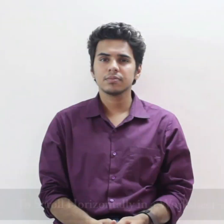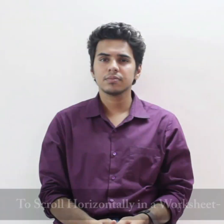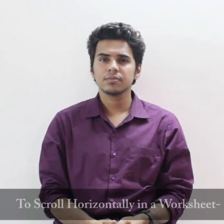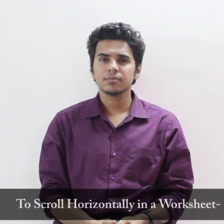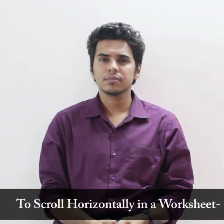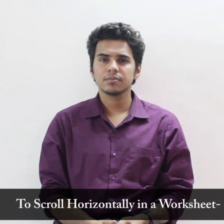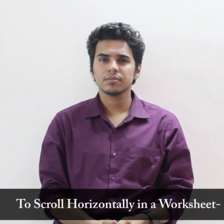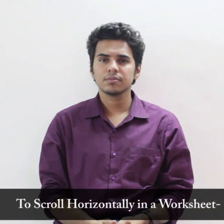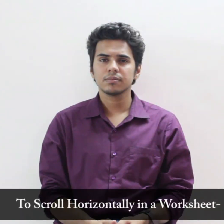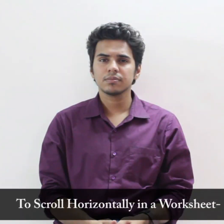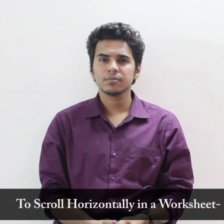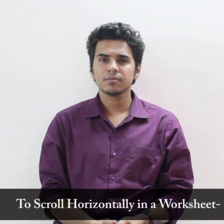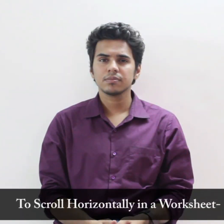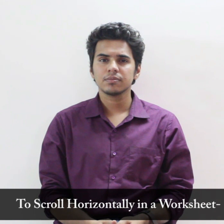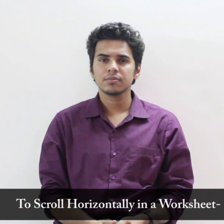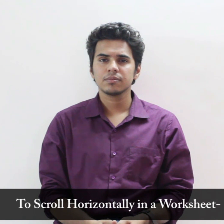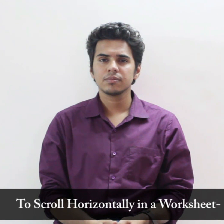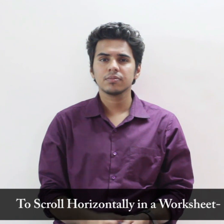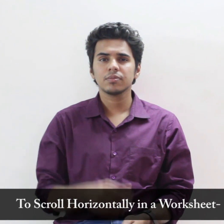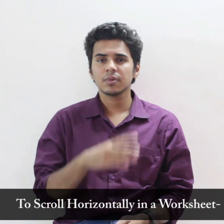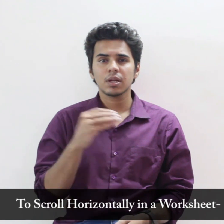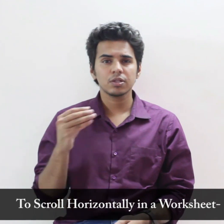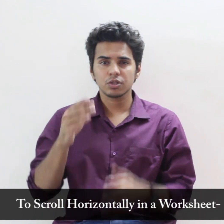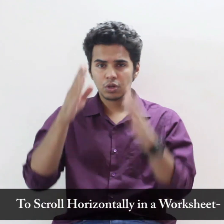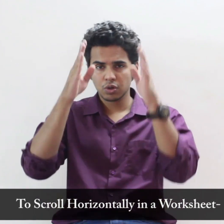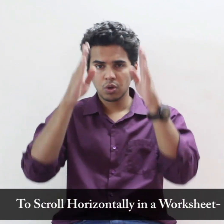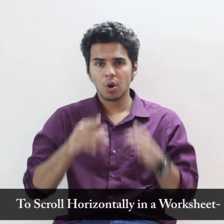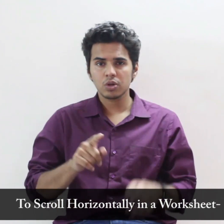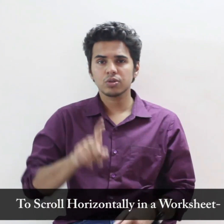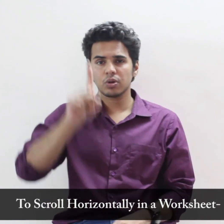To scroll horizontally in a worksheet.